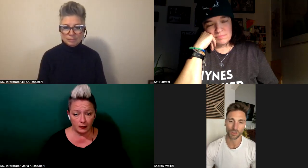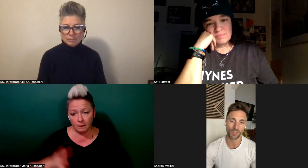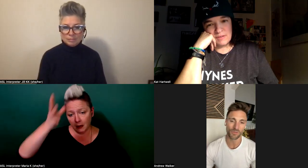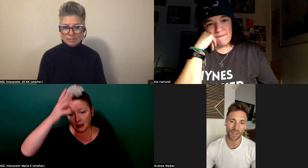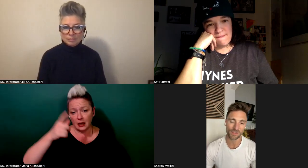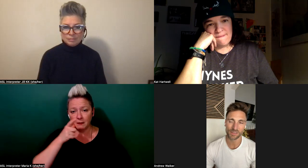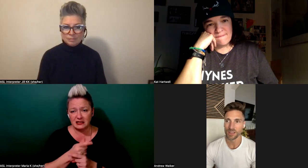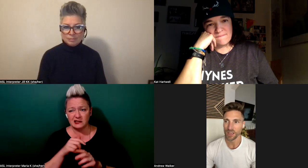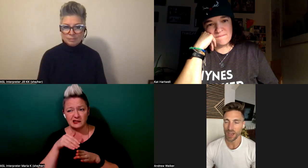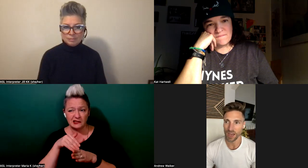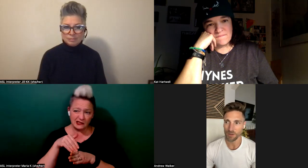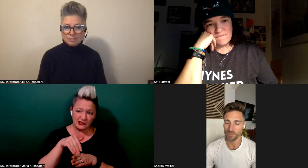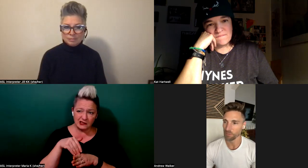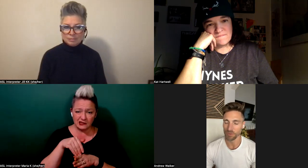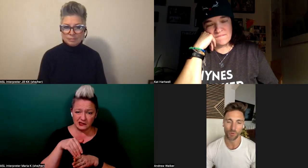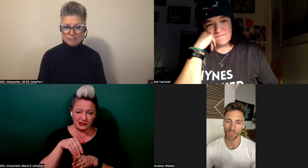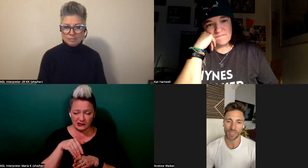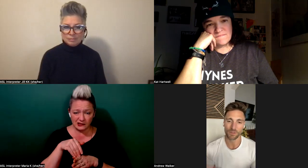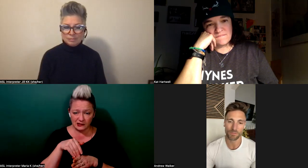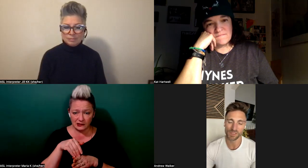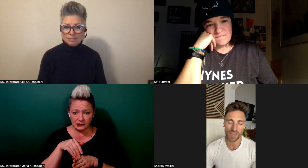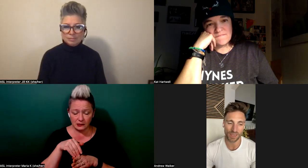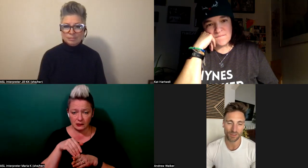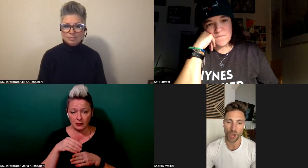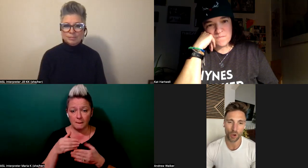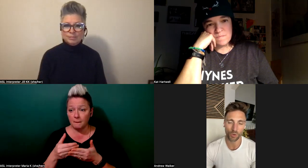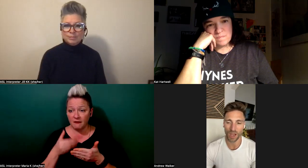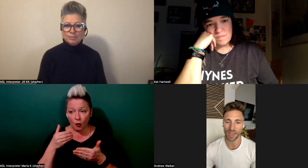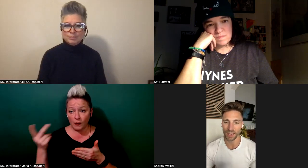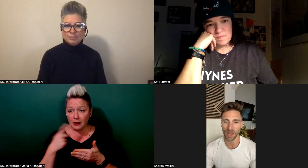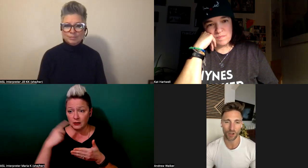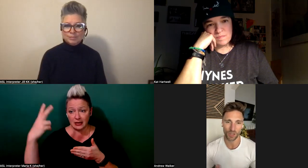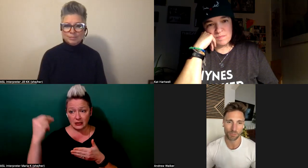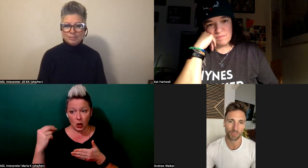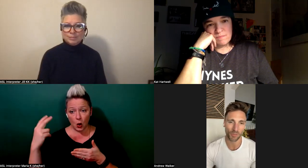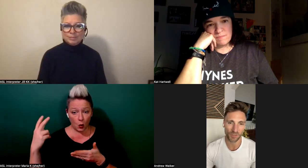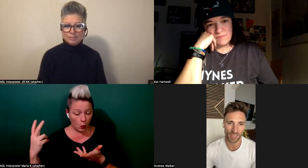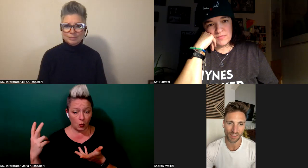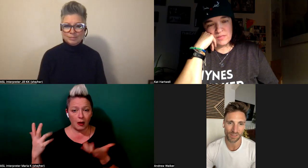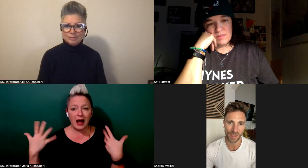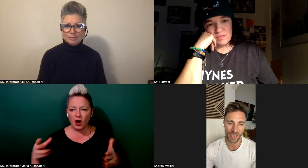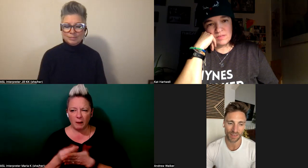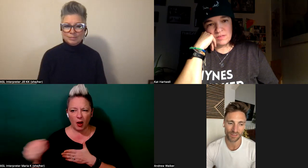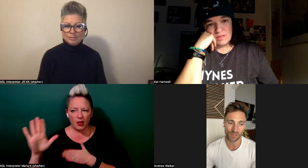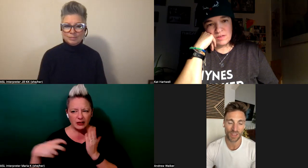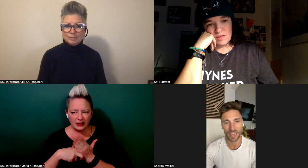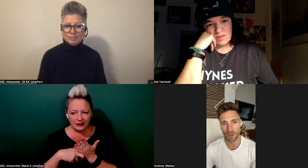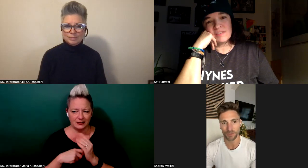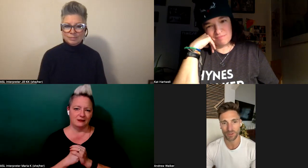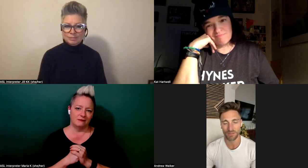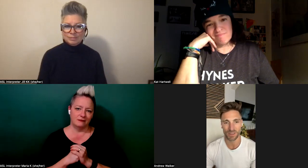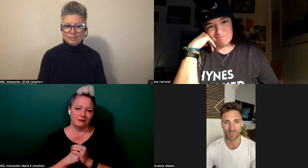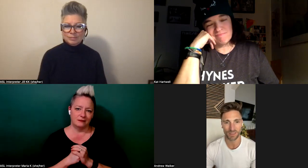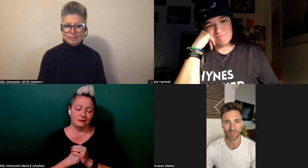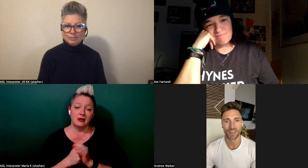sister were a little on the fence. But before they could even say no, I had already bought their tickets. And so they came